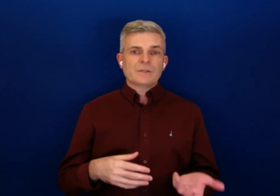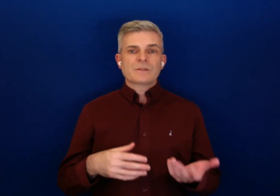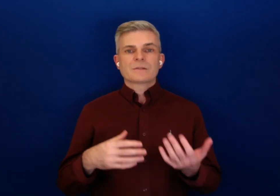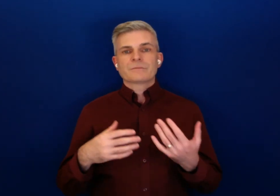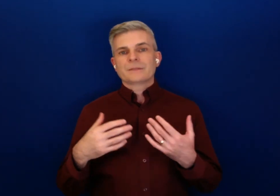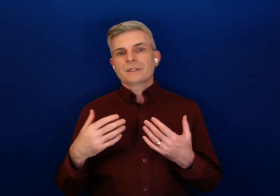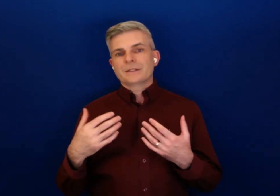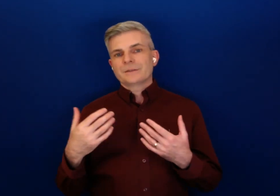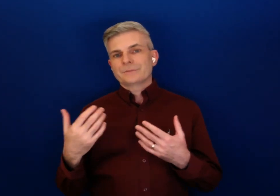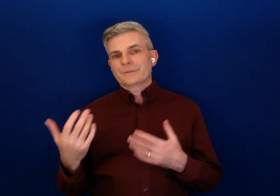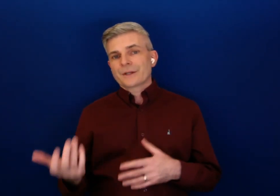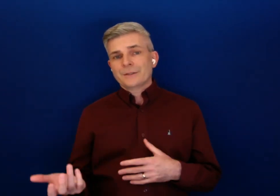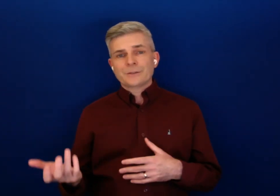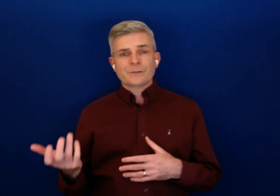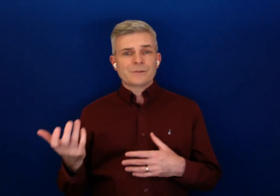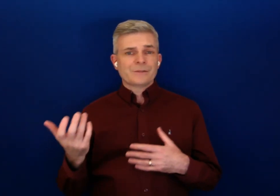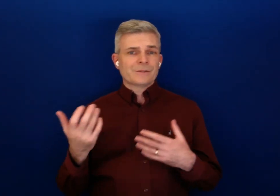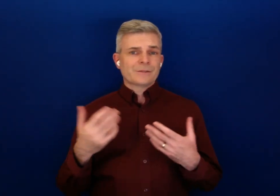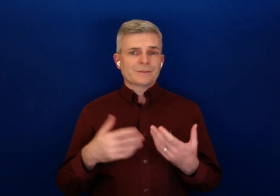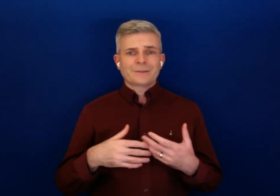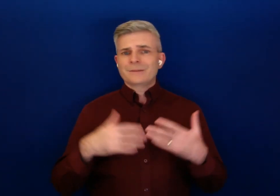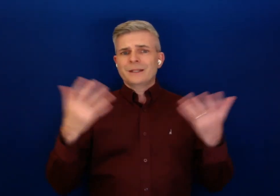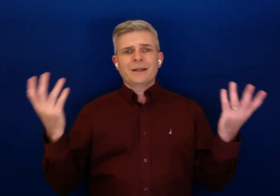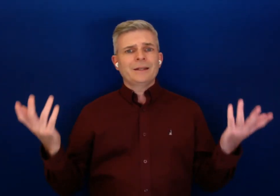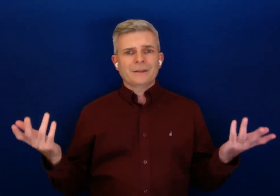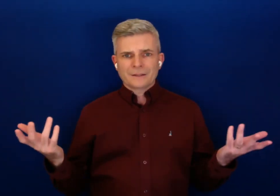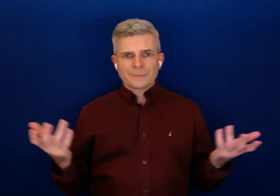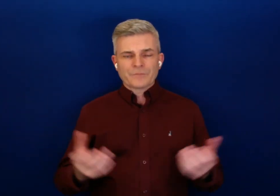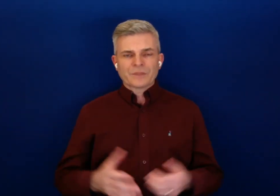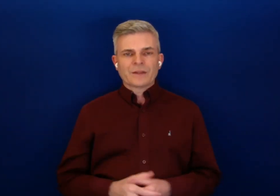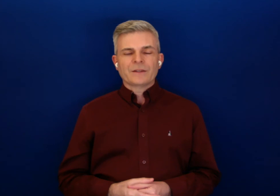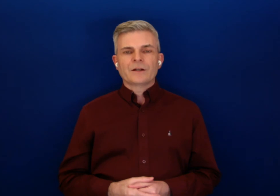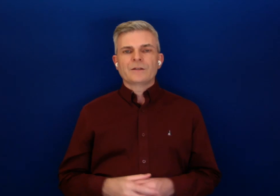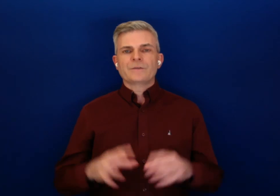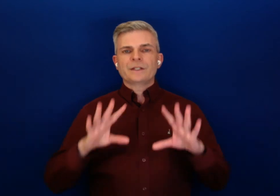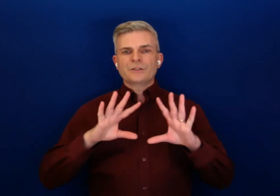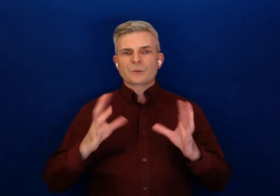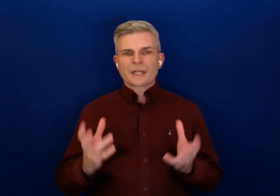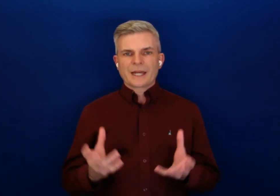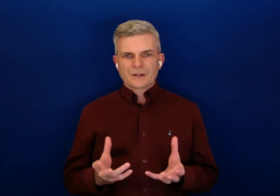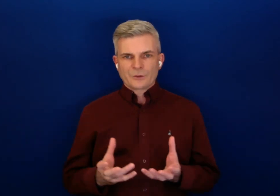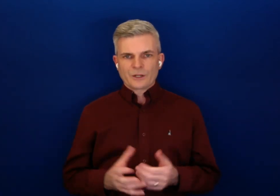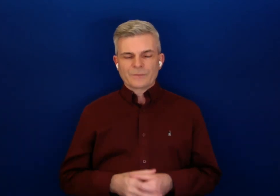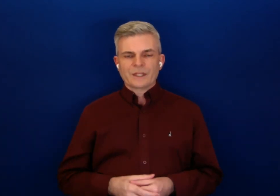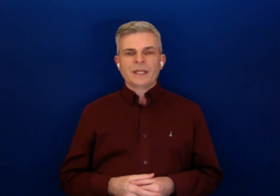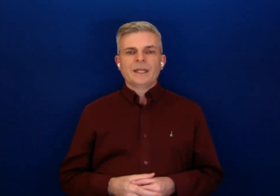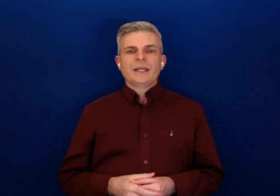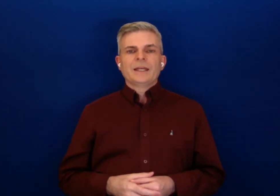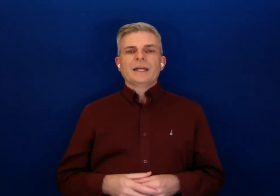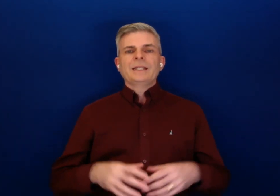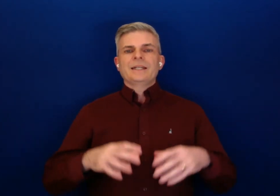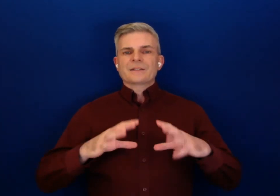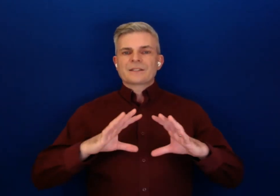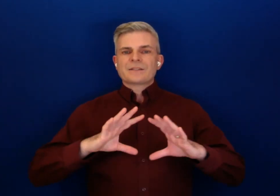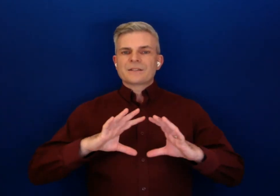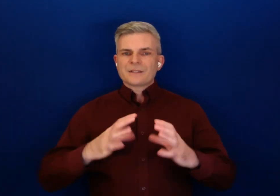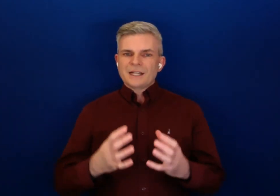names, colors, anything that all fit into a category. And yes, this is a sign